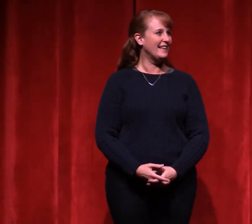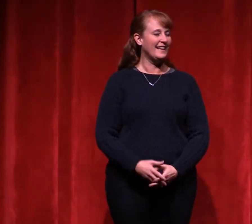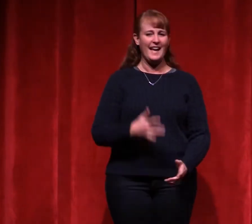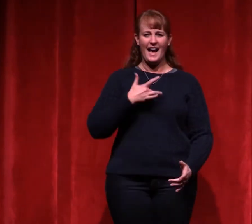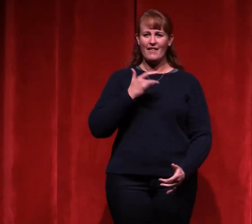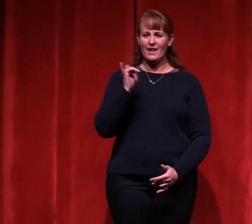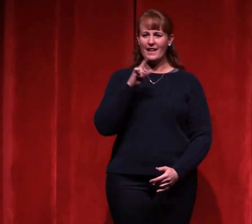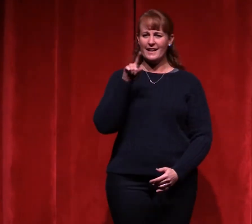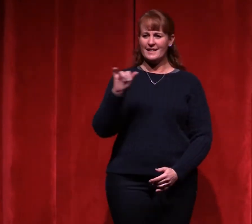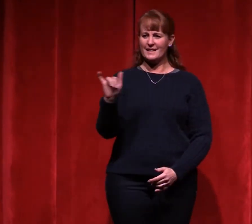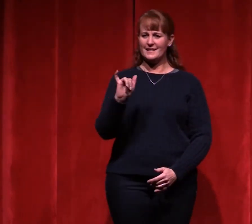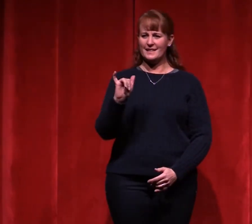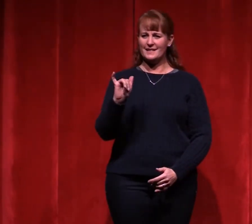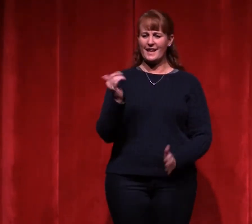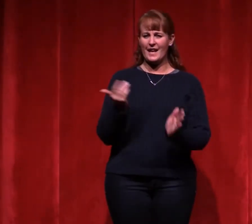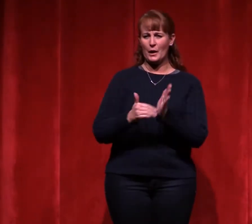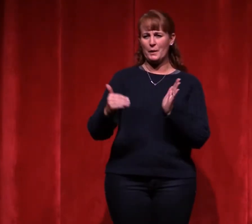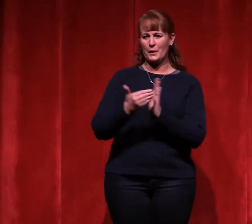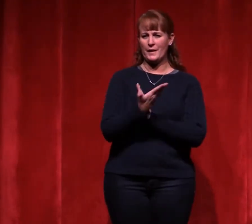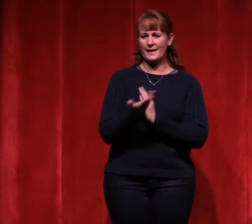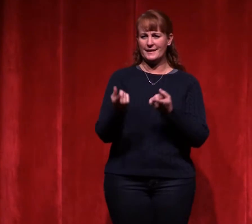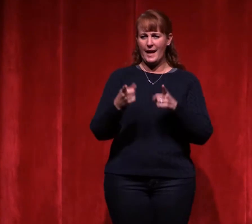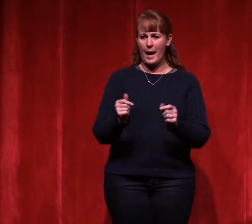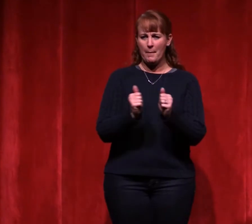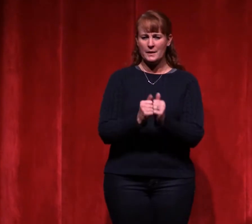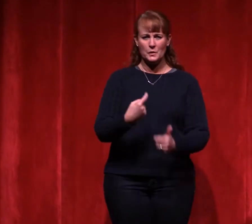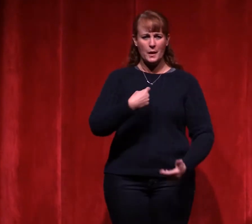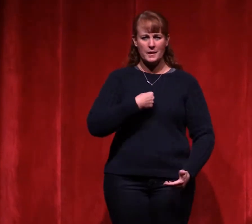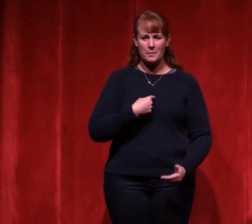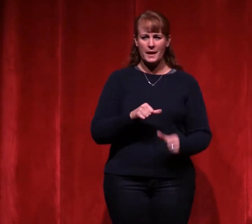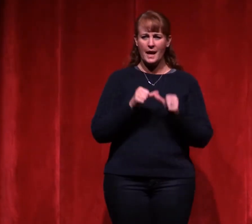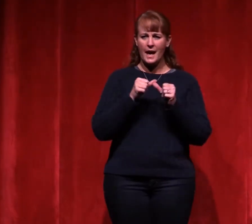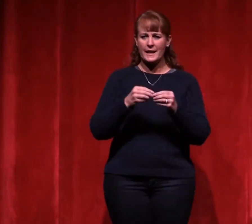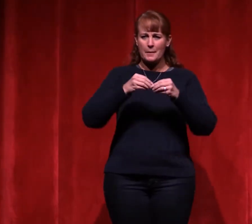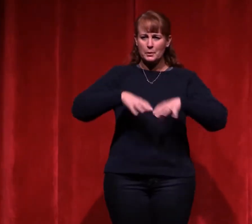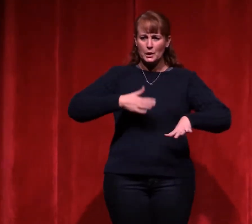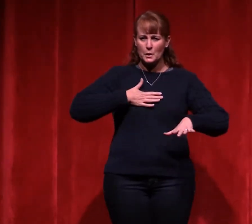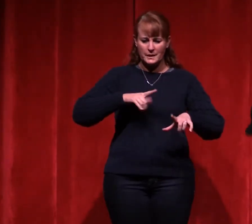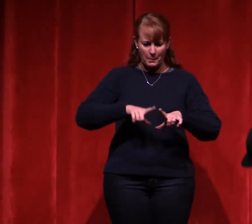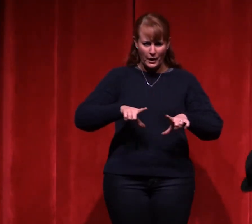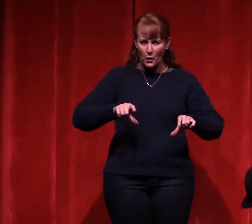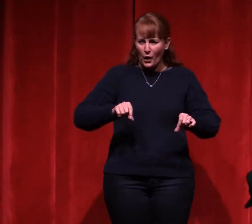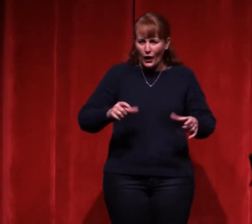I feel like this is like a recurring thing that happens with me. I keep losing my note card.